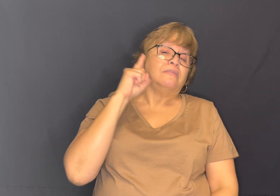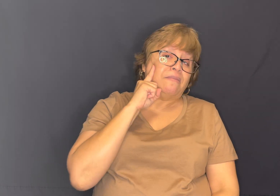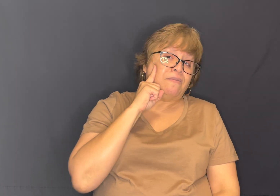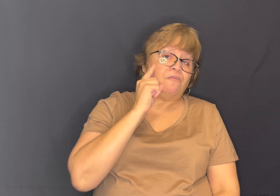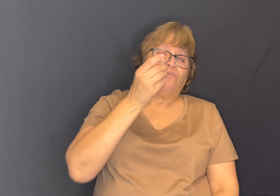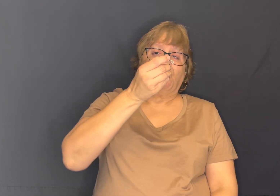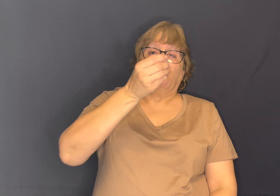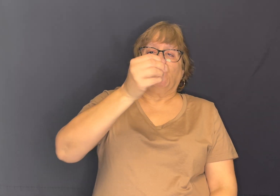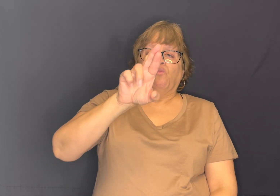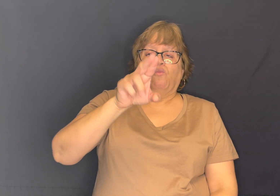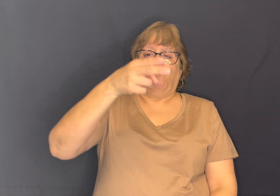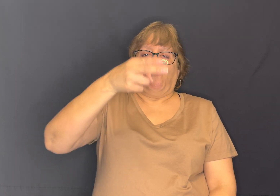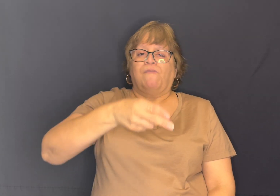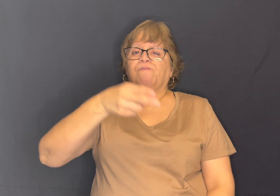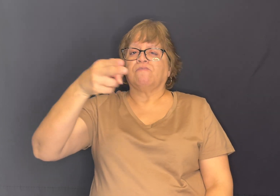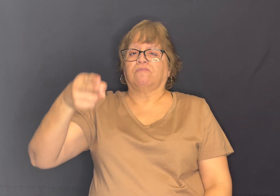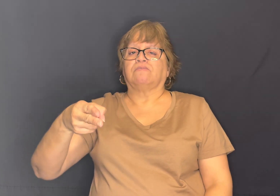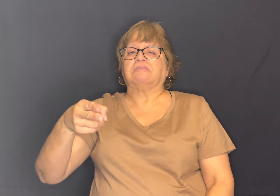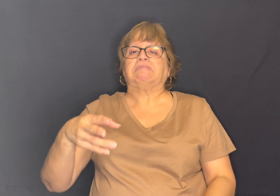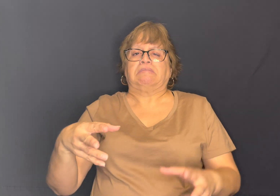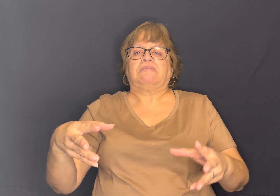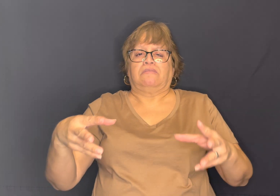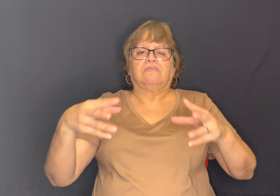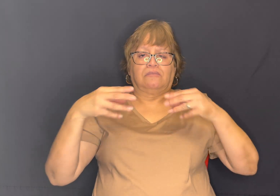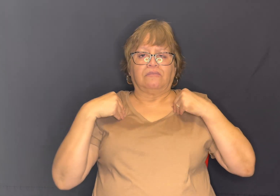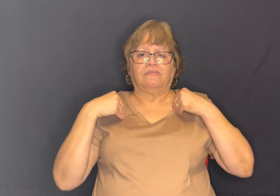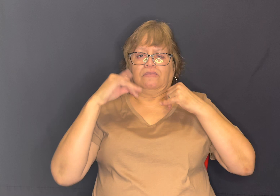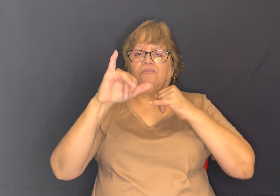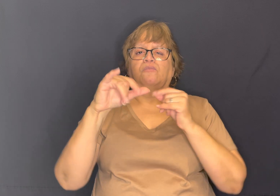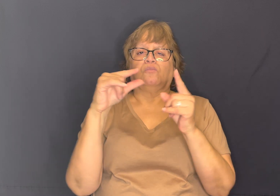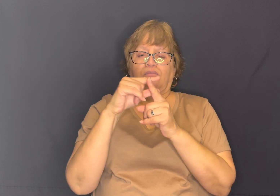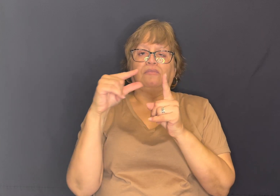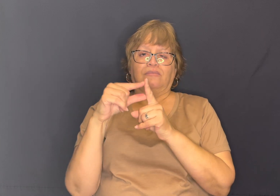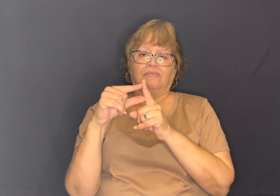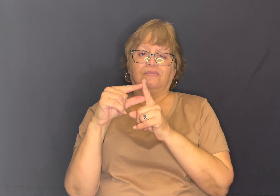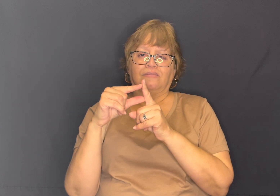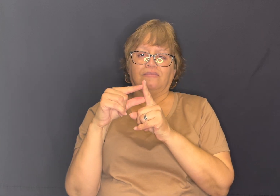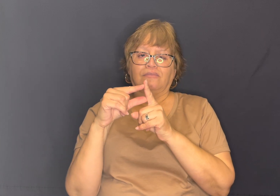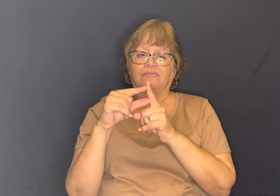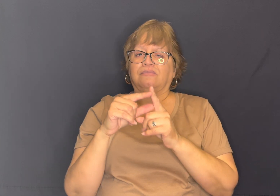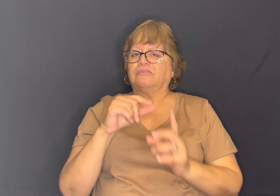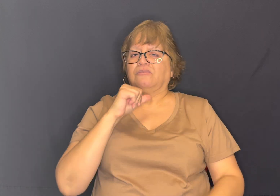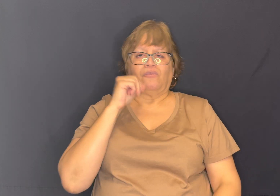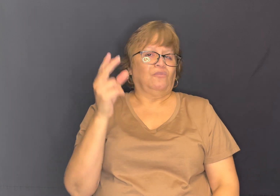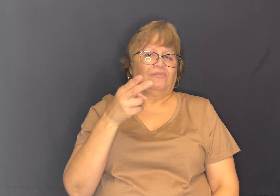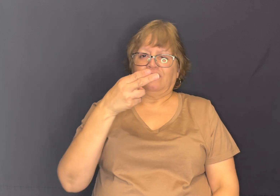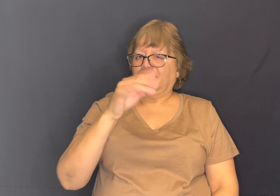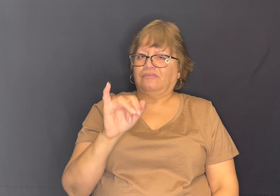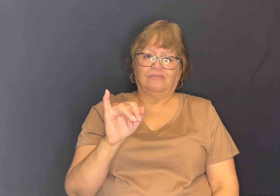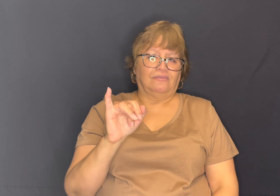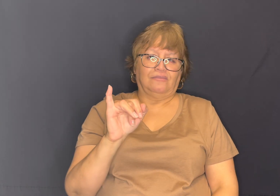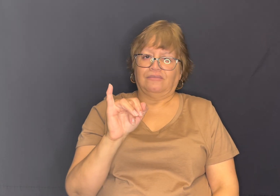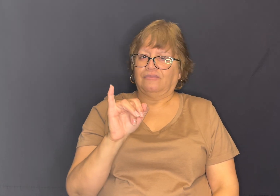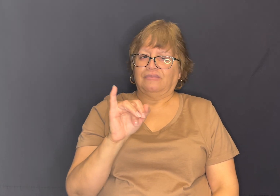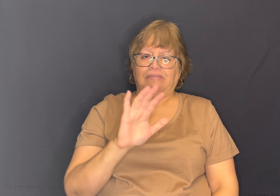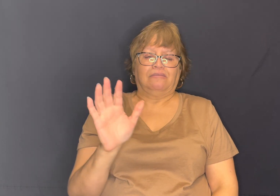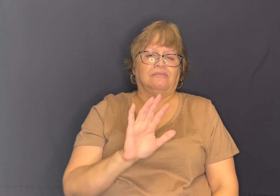We use the words deaf or hard of hearing. Those terms are acceptable terms. Don't use hearing